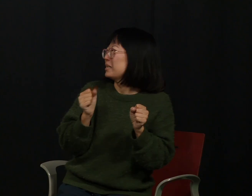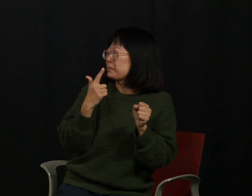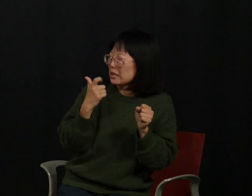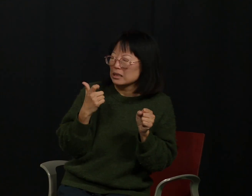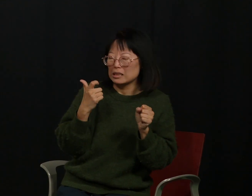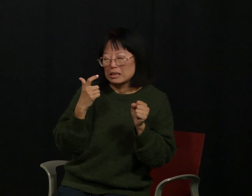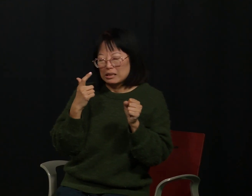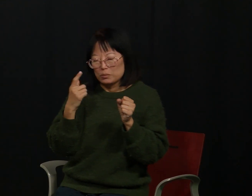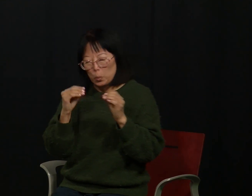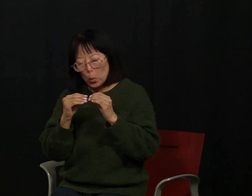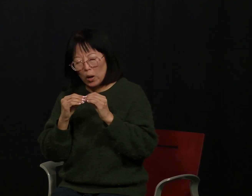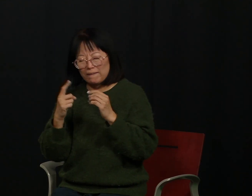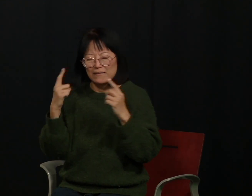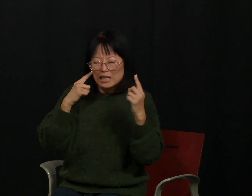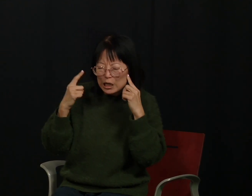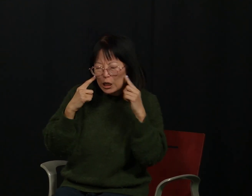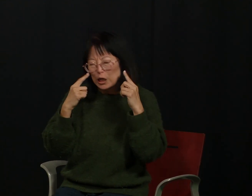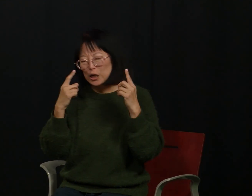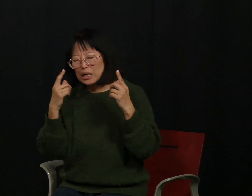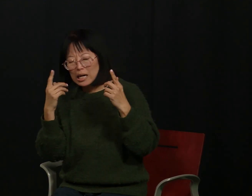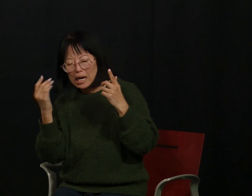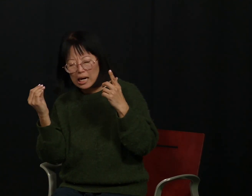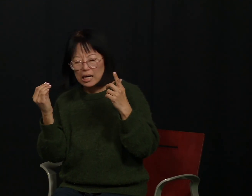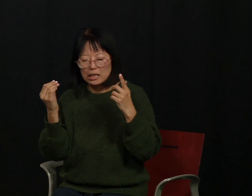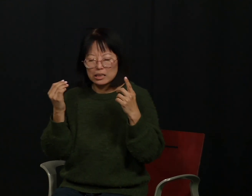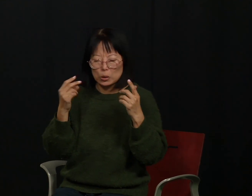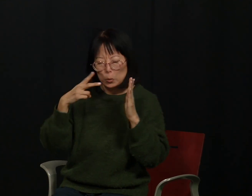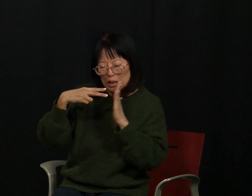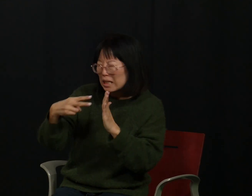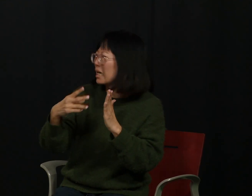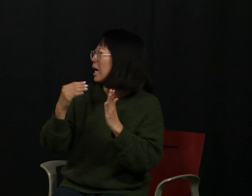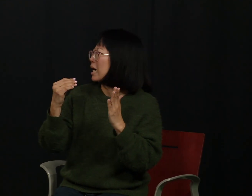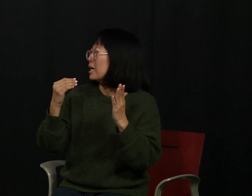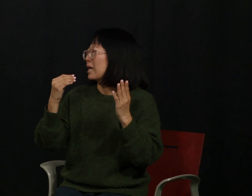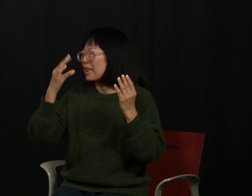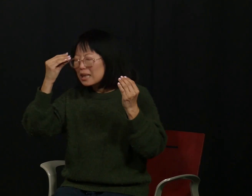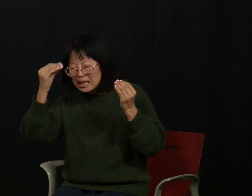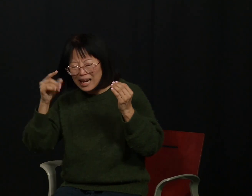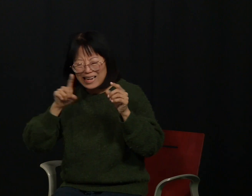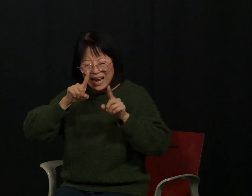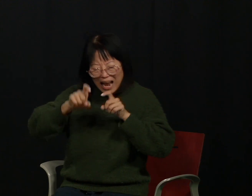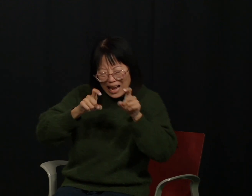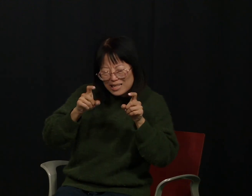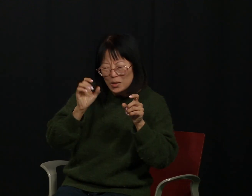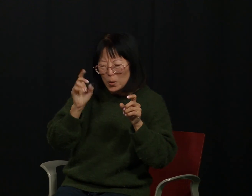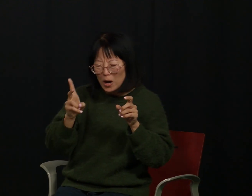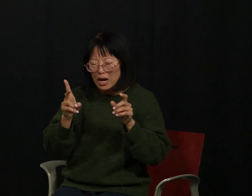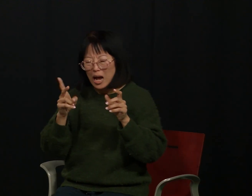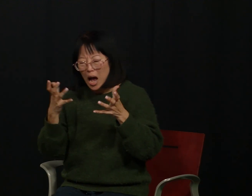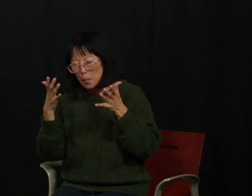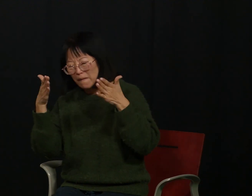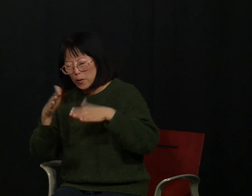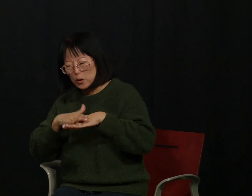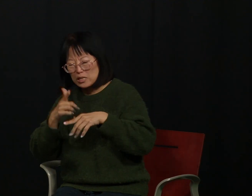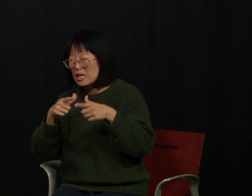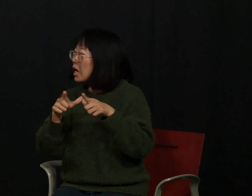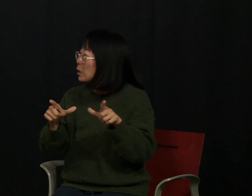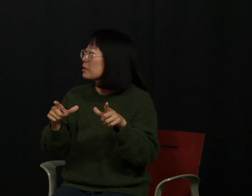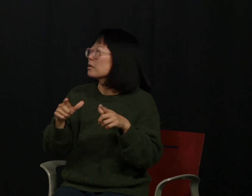linguistics, because it's more of what I heard and read and thought and asked questions that I wanted to answer about